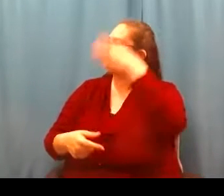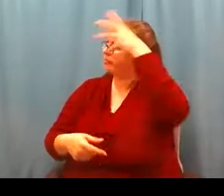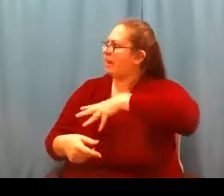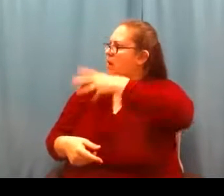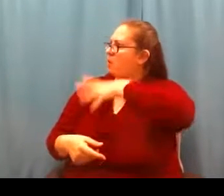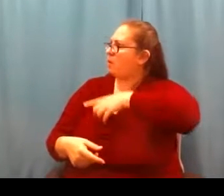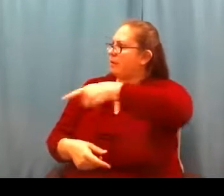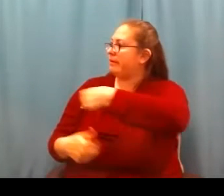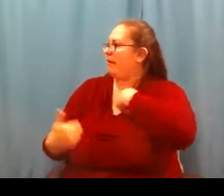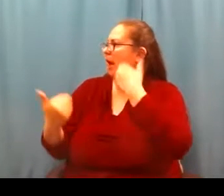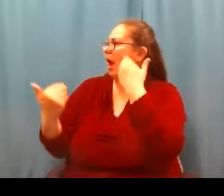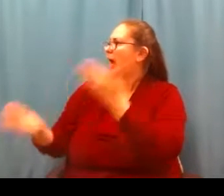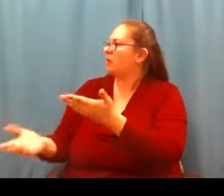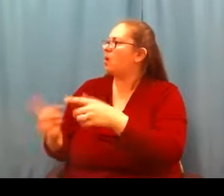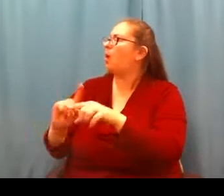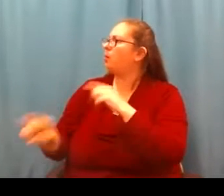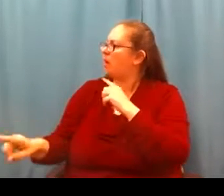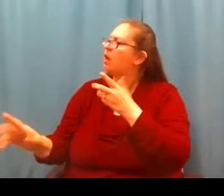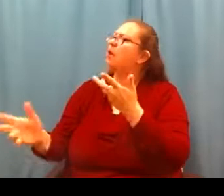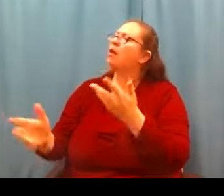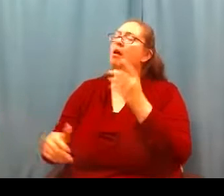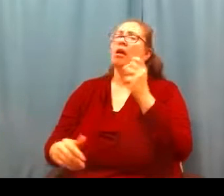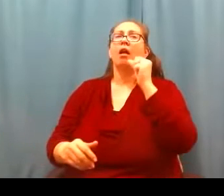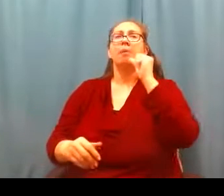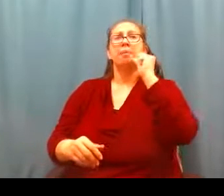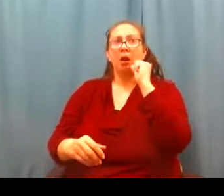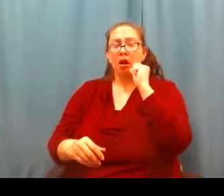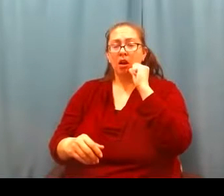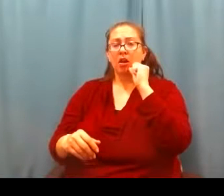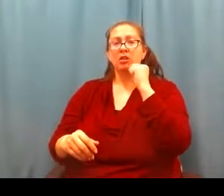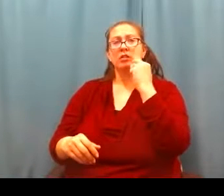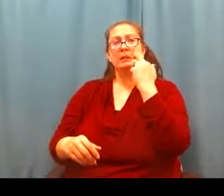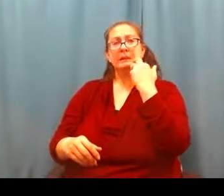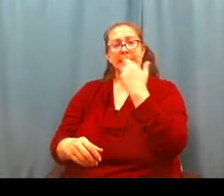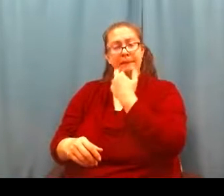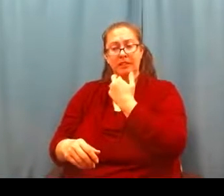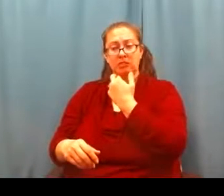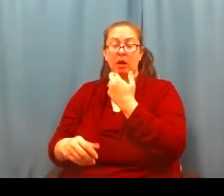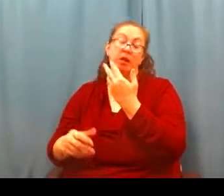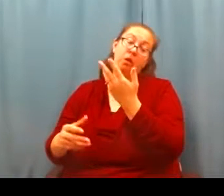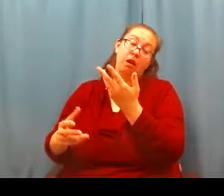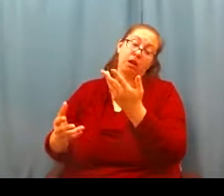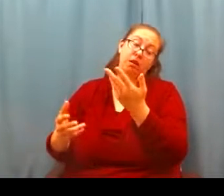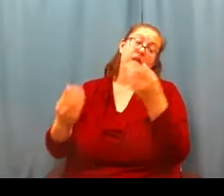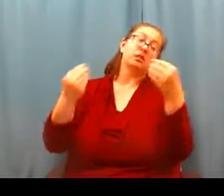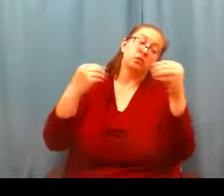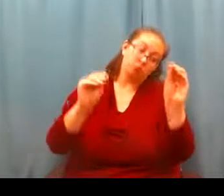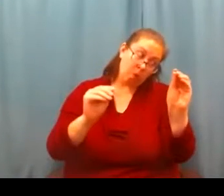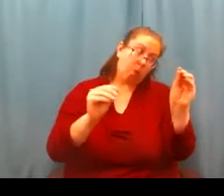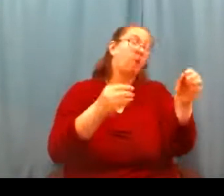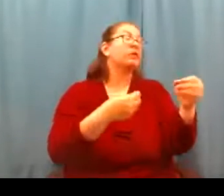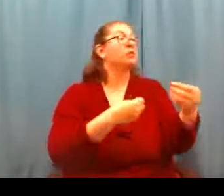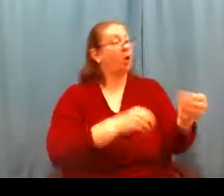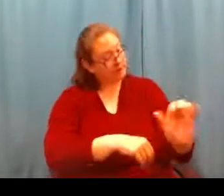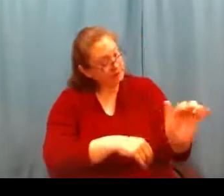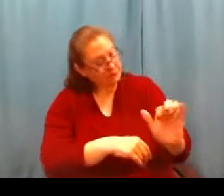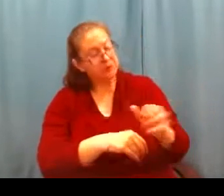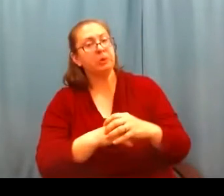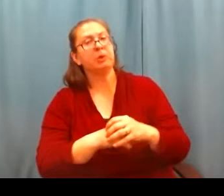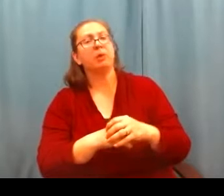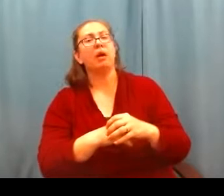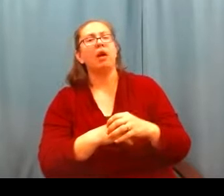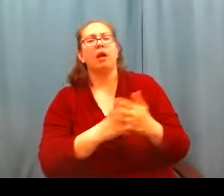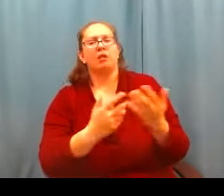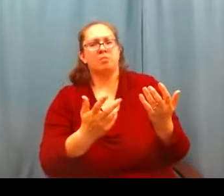right. Bars and restaurants, and frankly, retail and offices are all going to have